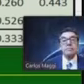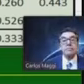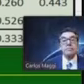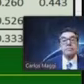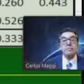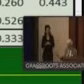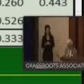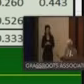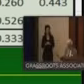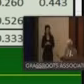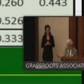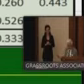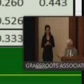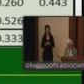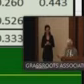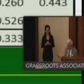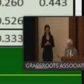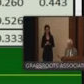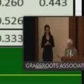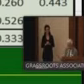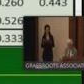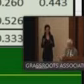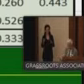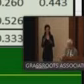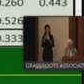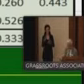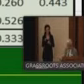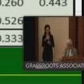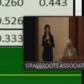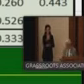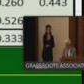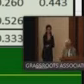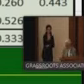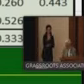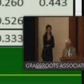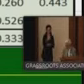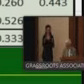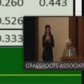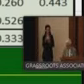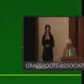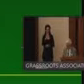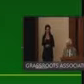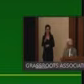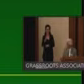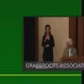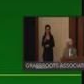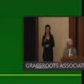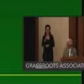hydroxychloroquine and azithromycin at the same time, it did not have a positive effect.